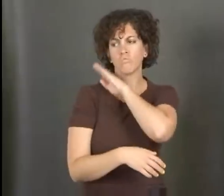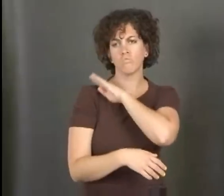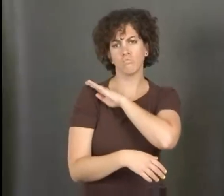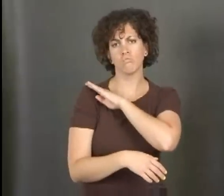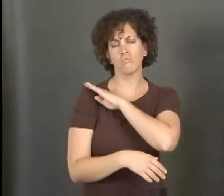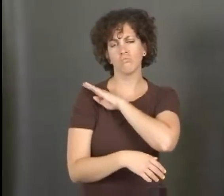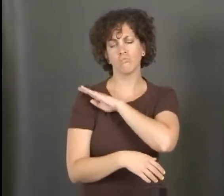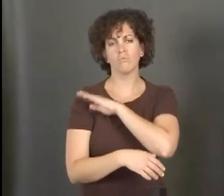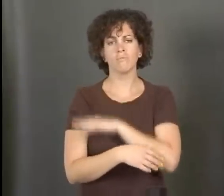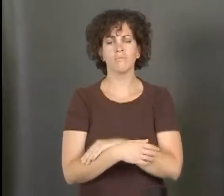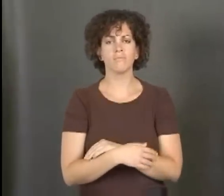Long.